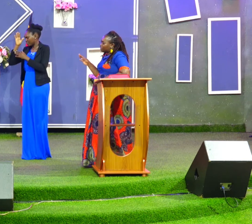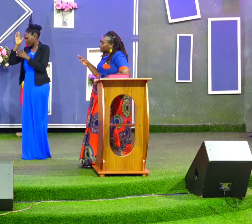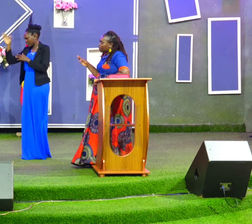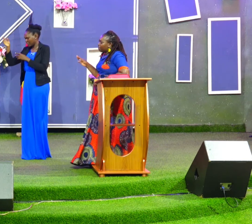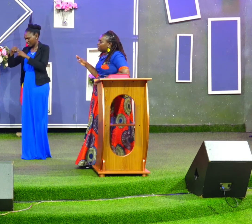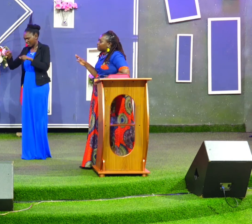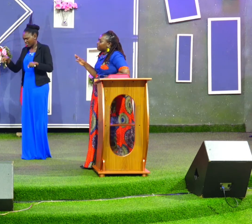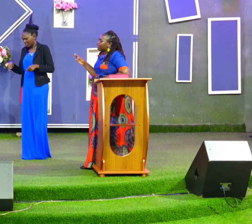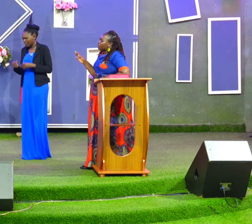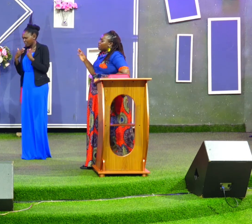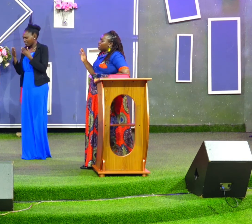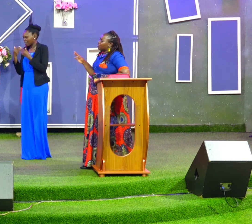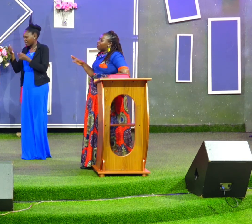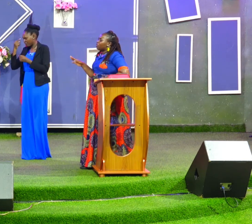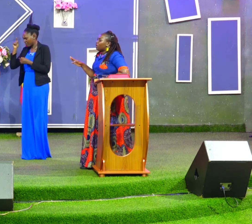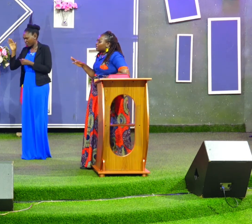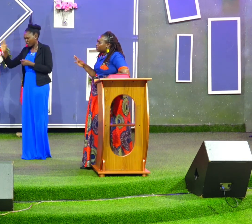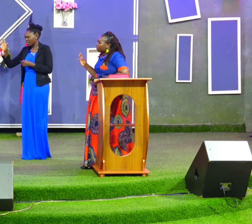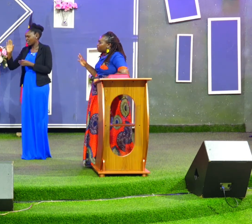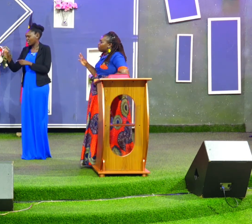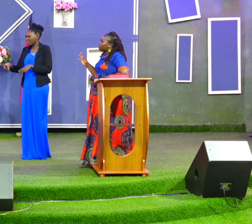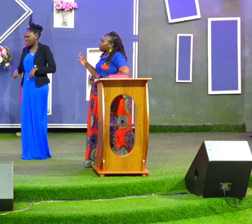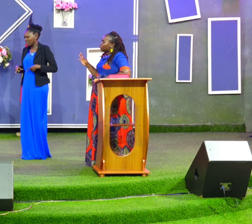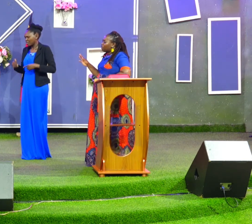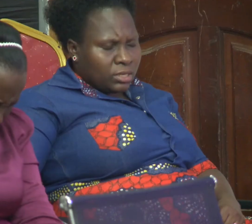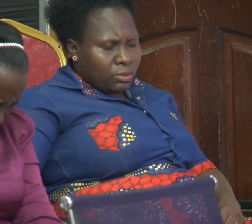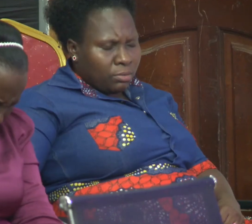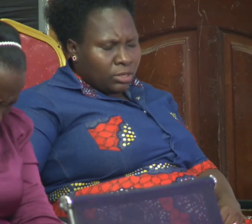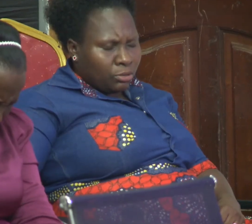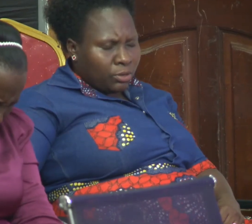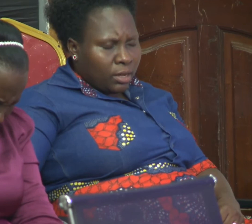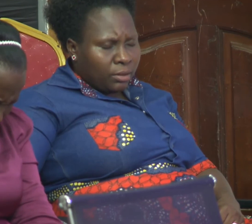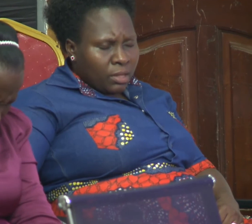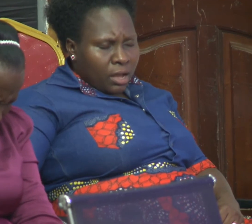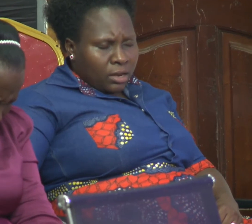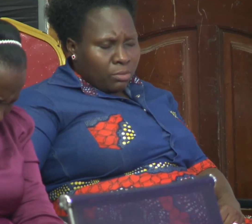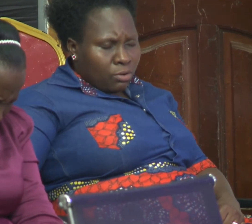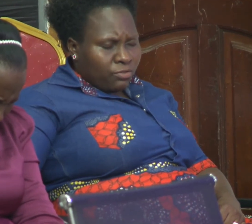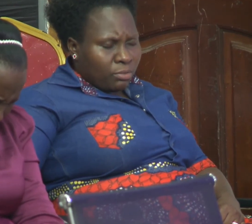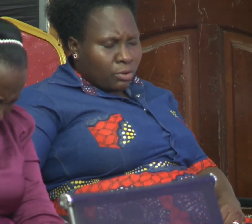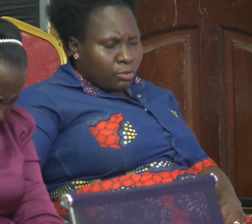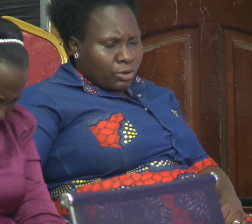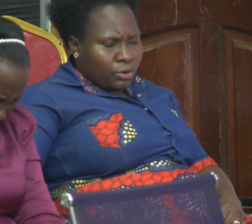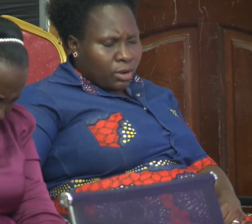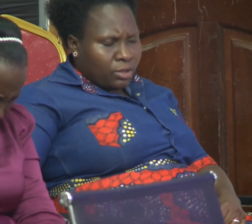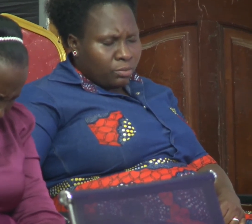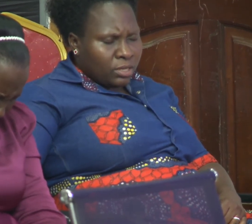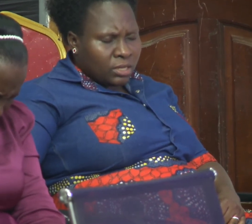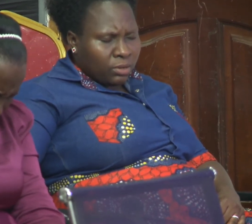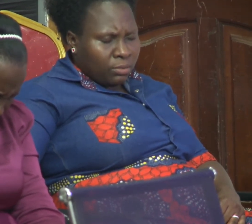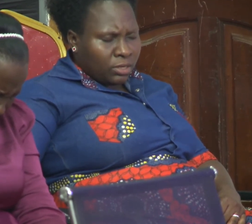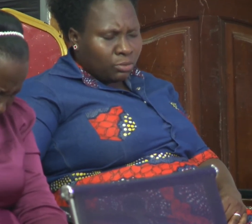Lwondo. Tusabye mu linnya lya Mukama waffe Yesu Kristo omuwa omukisa. Ebigambo ebyo byogedde bikole mu bulamu